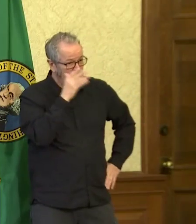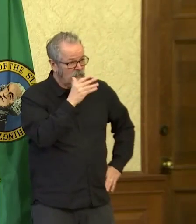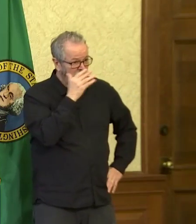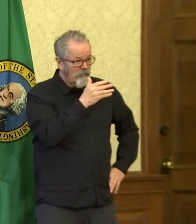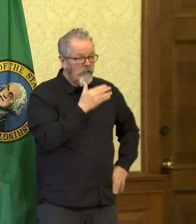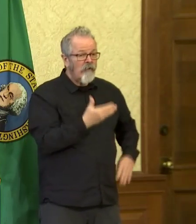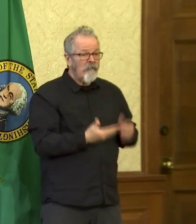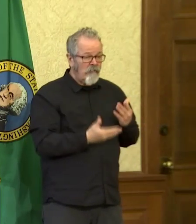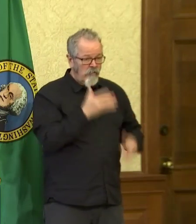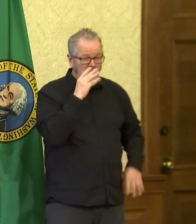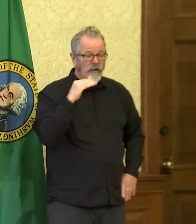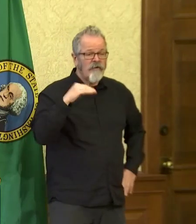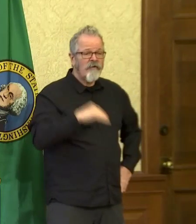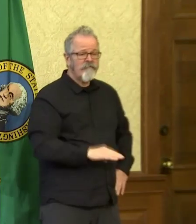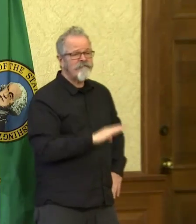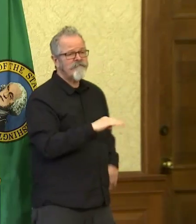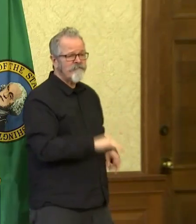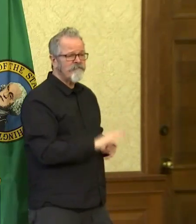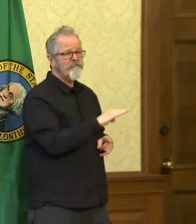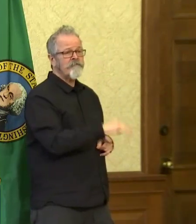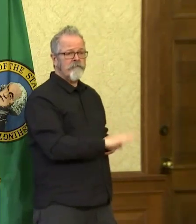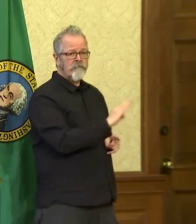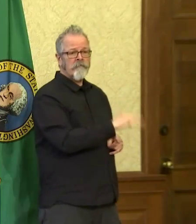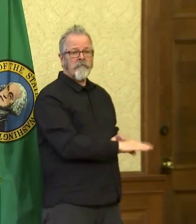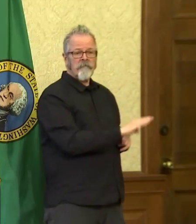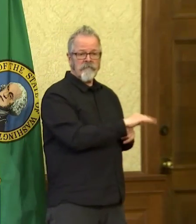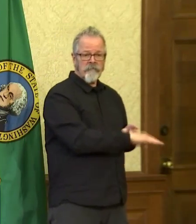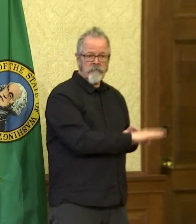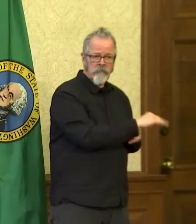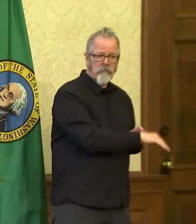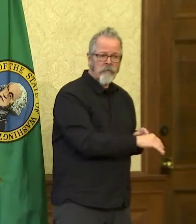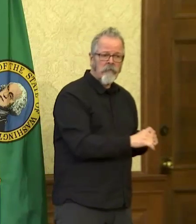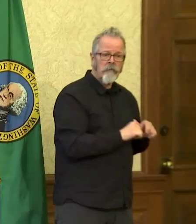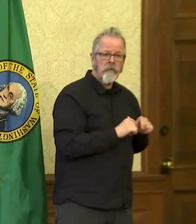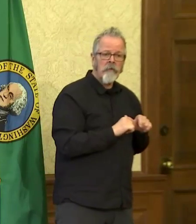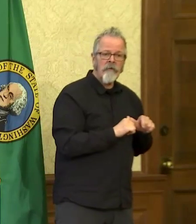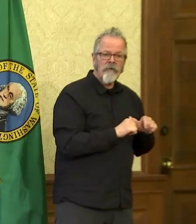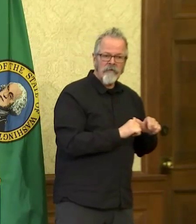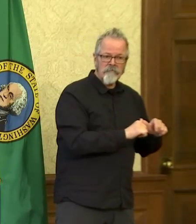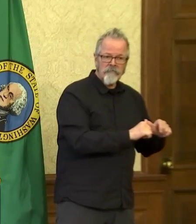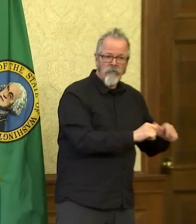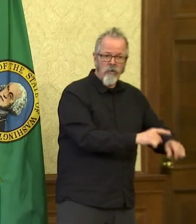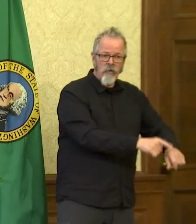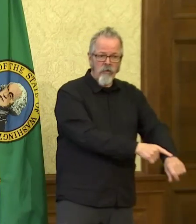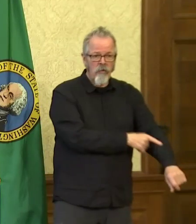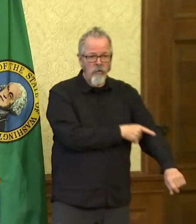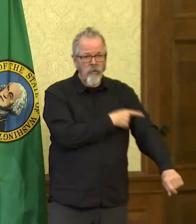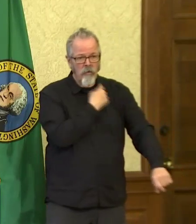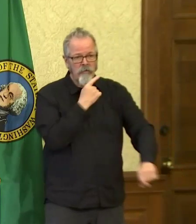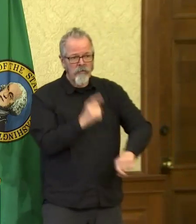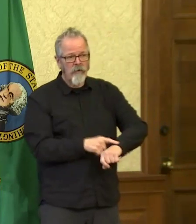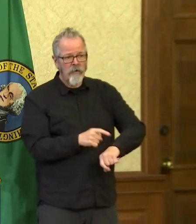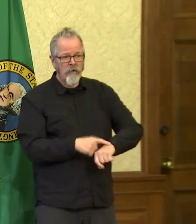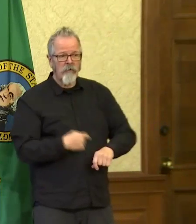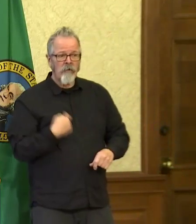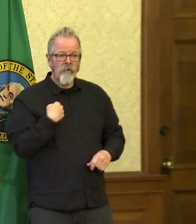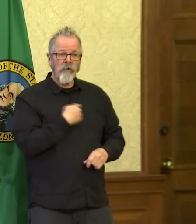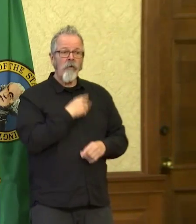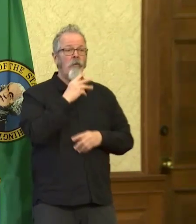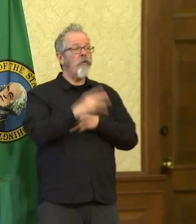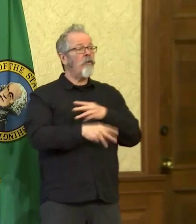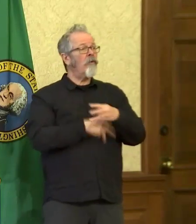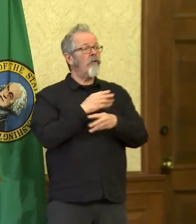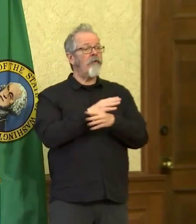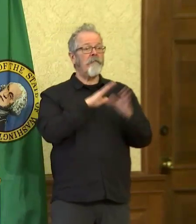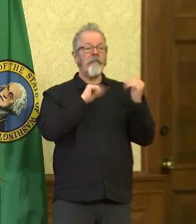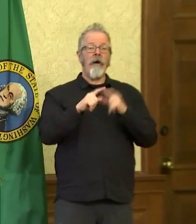return to just a normal. We're going to have multiple things we will be doing differently in a variety of different ways. And that will be an